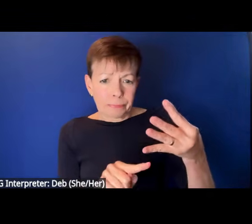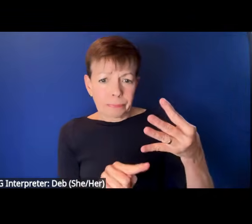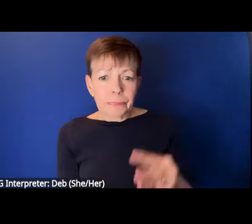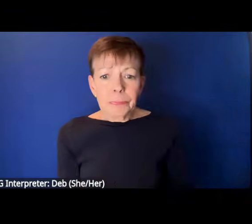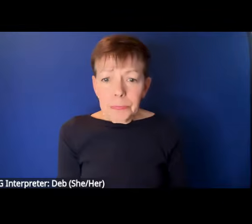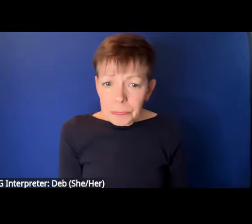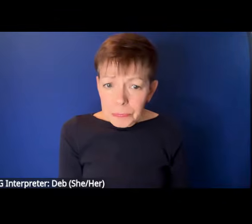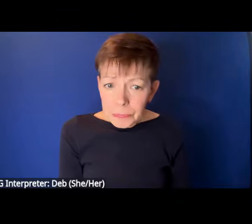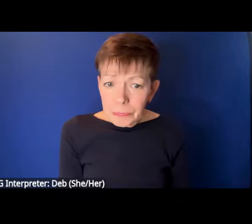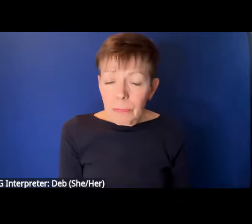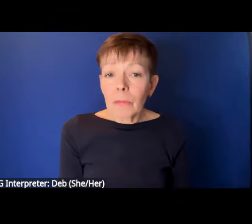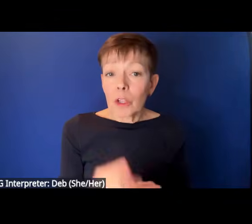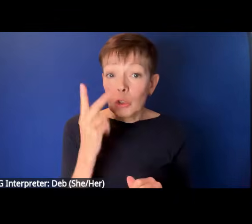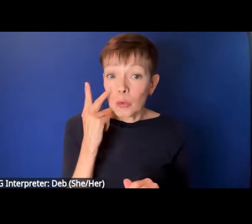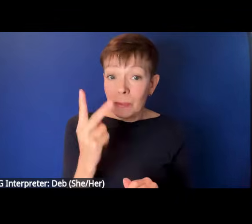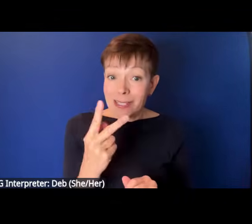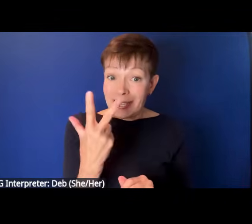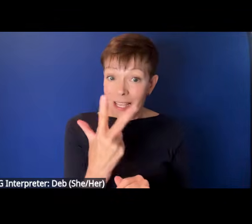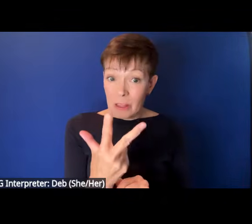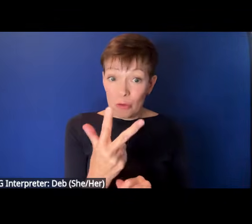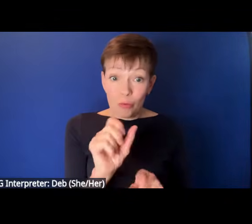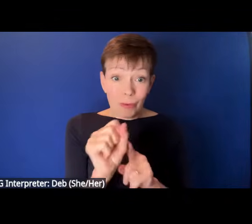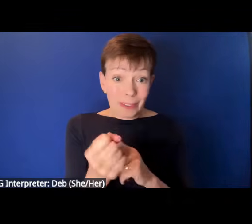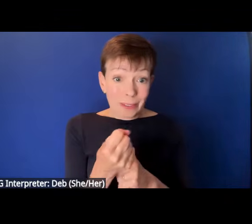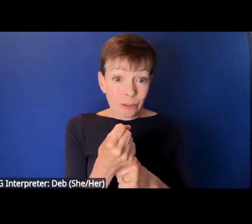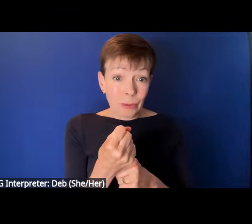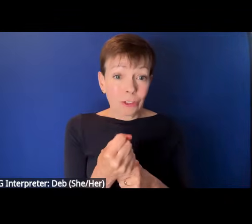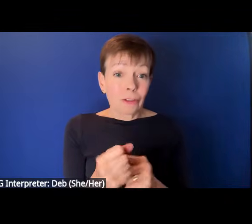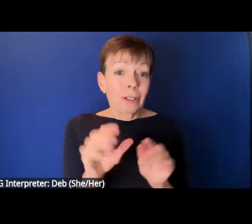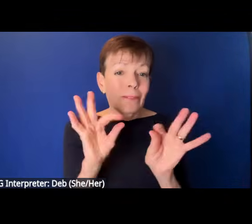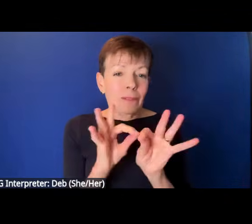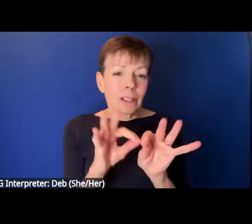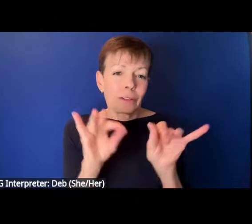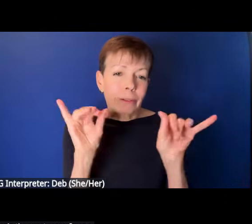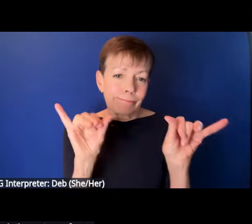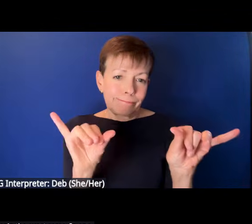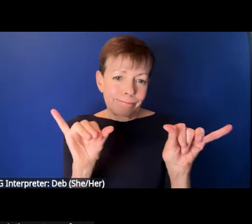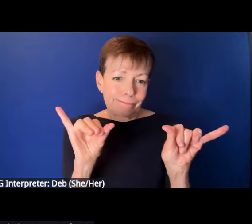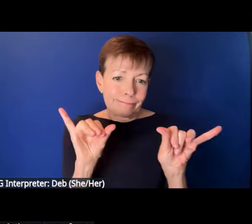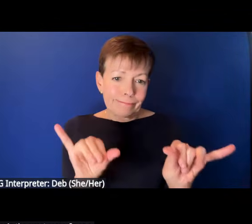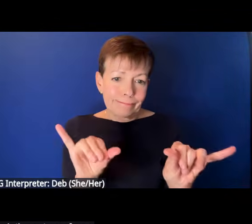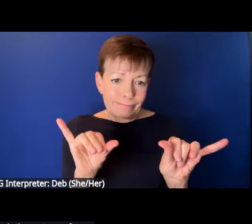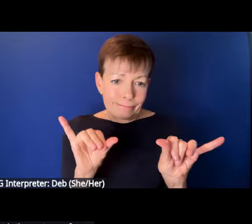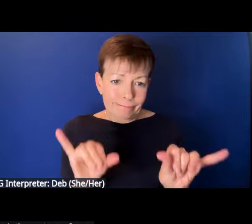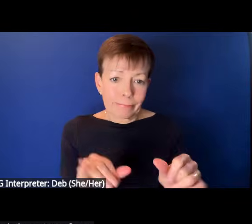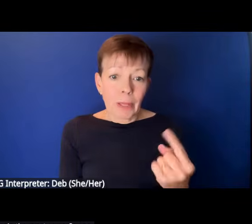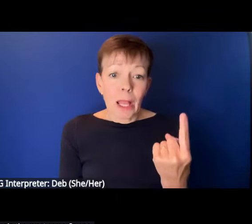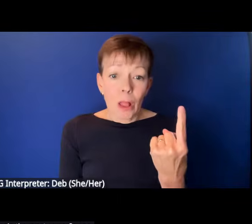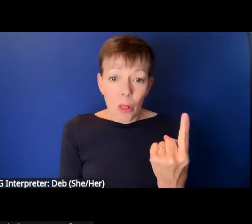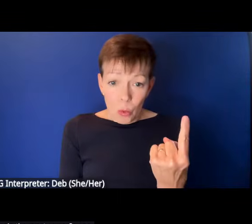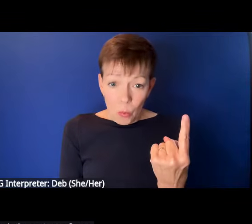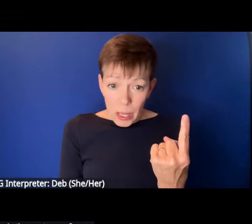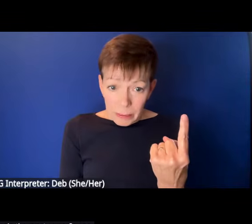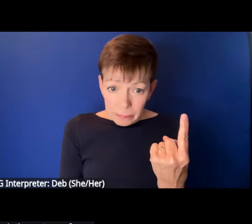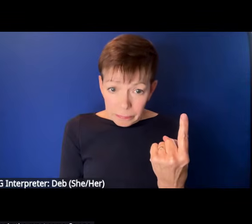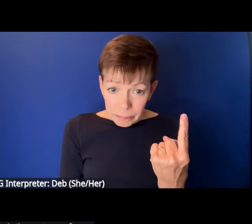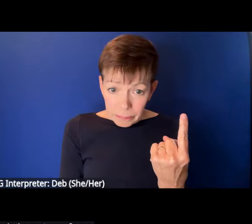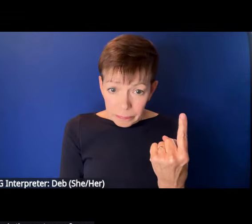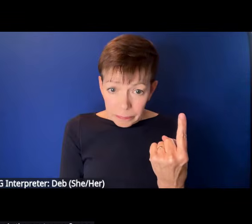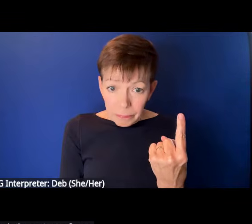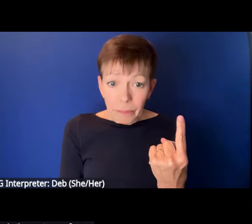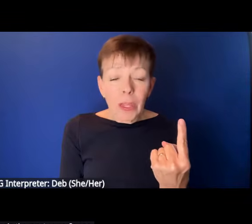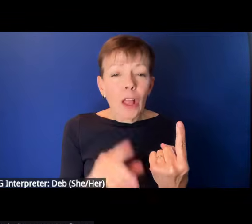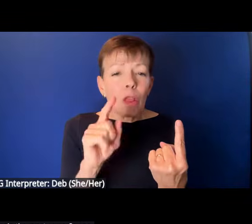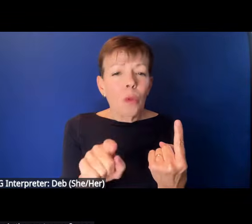in 3 cases, the fees remain the exact same. In 1 case, in Lambert's Lambert Parks Diamond for